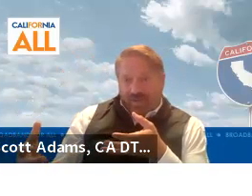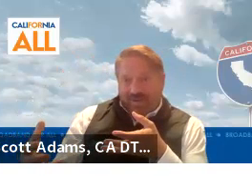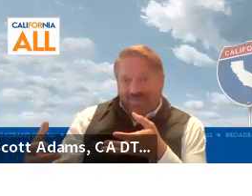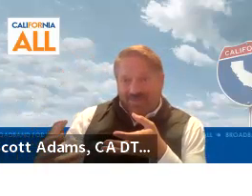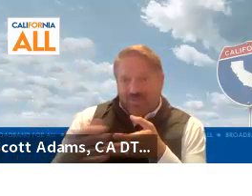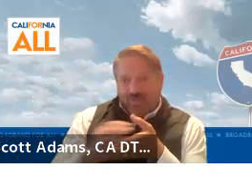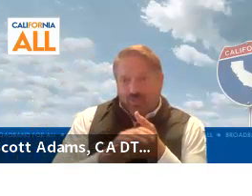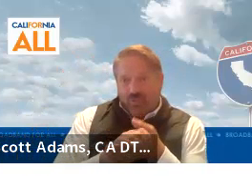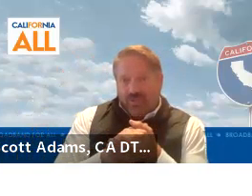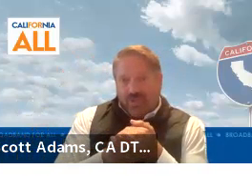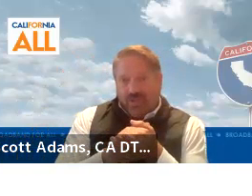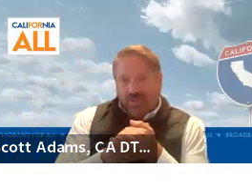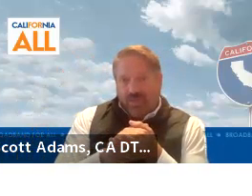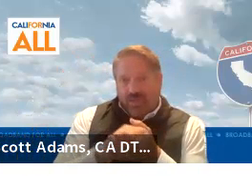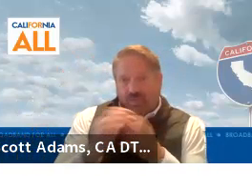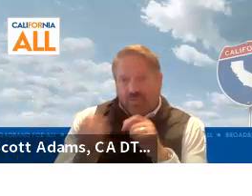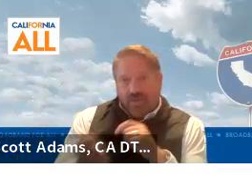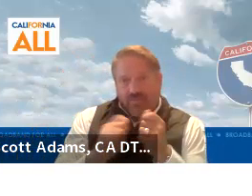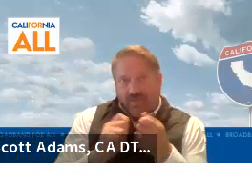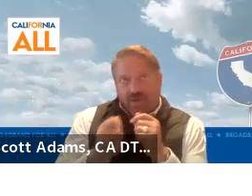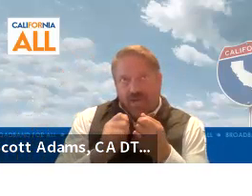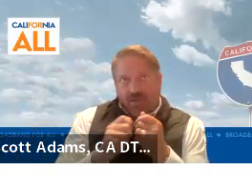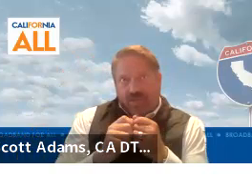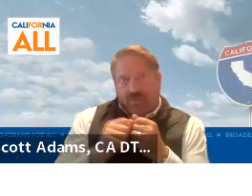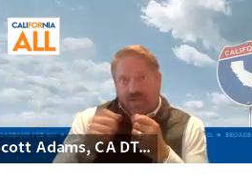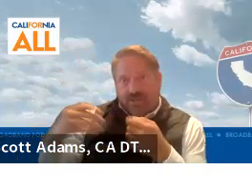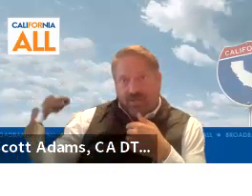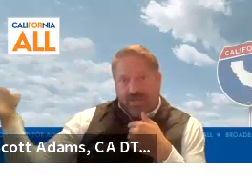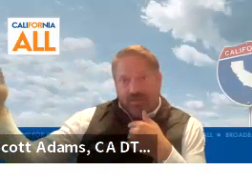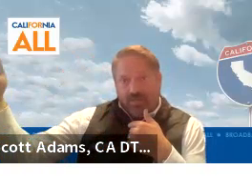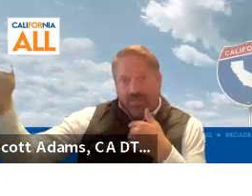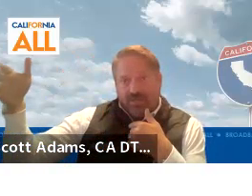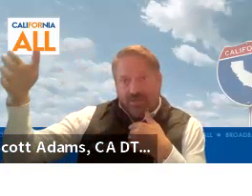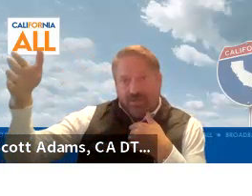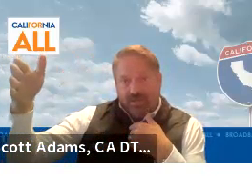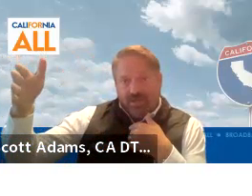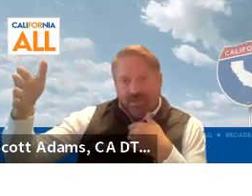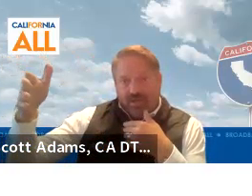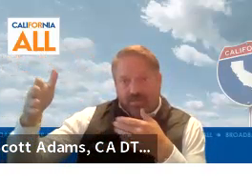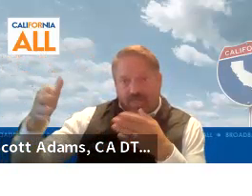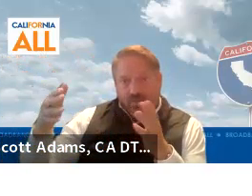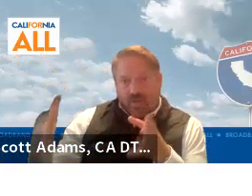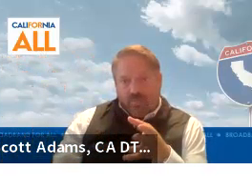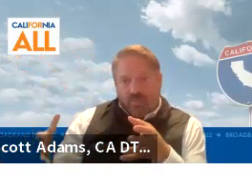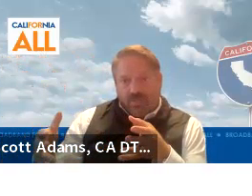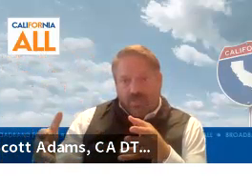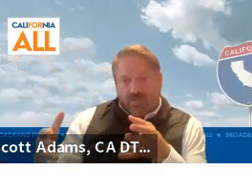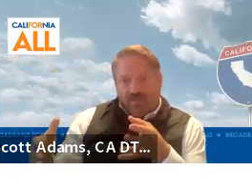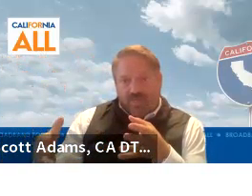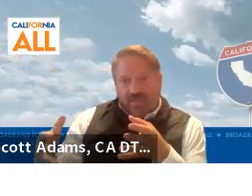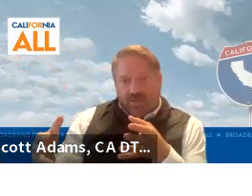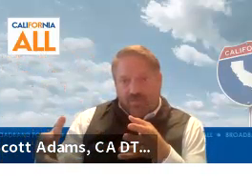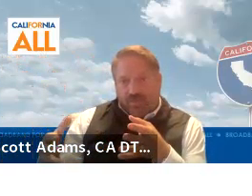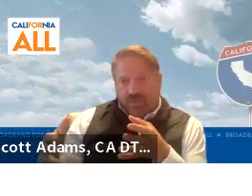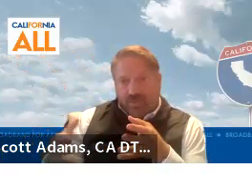great period for schools. We would try to figure out how we could reconcile that, because we're going to put the